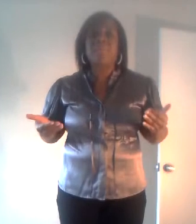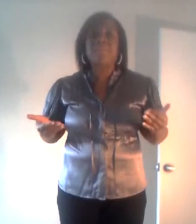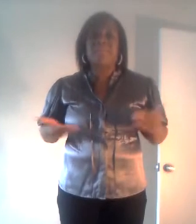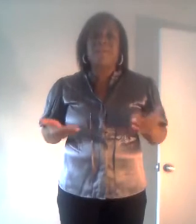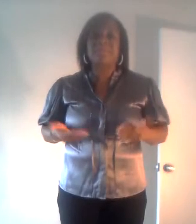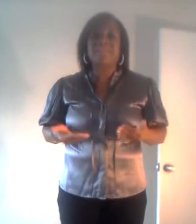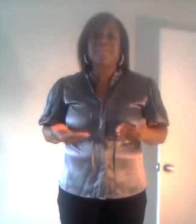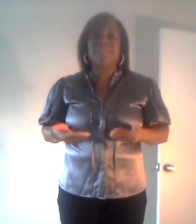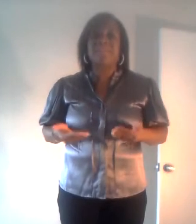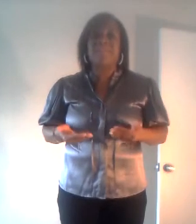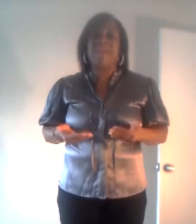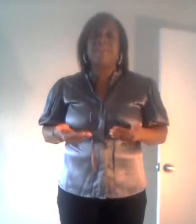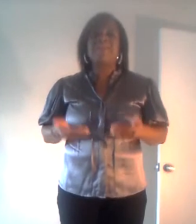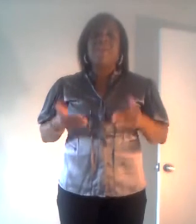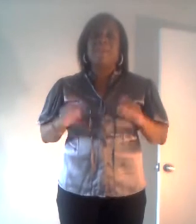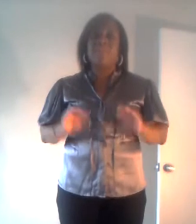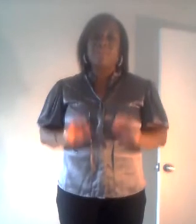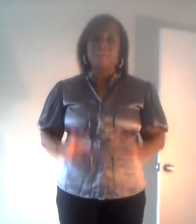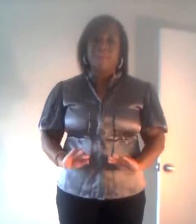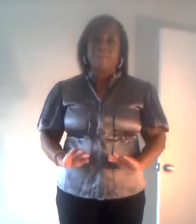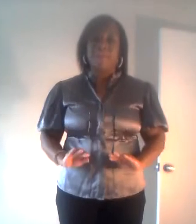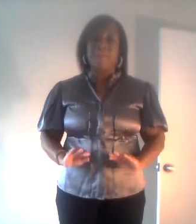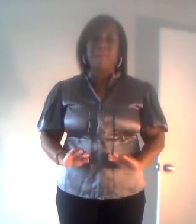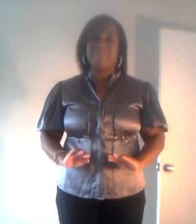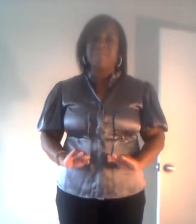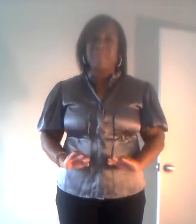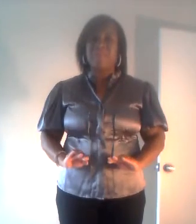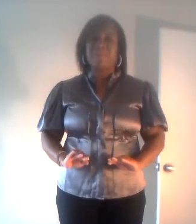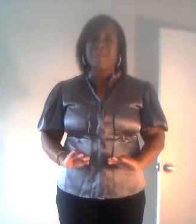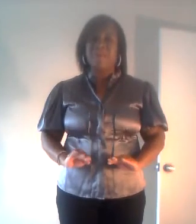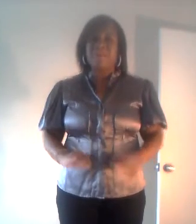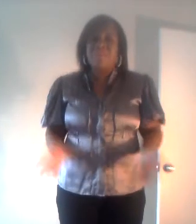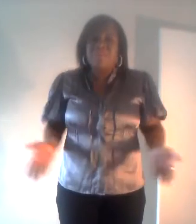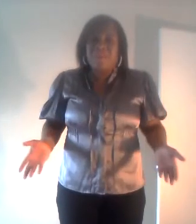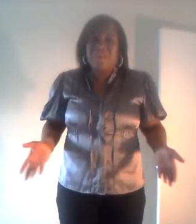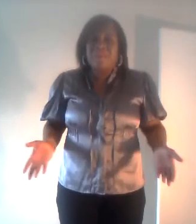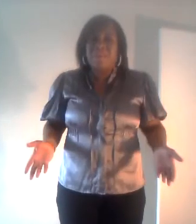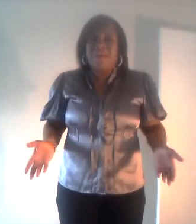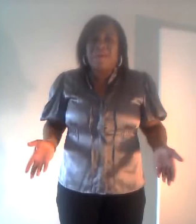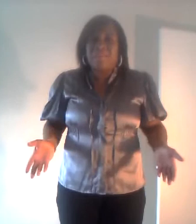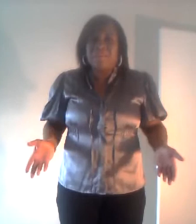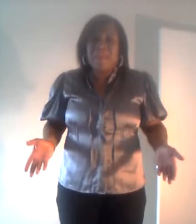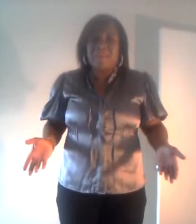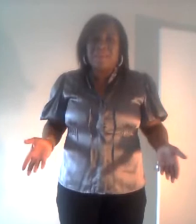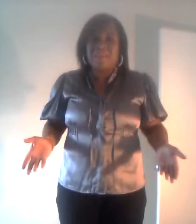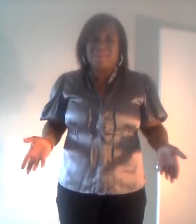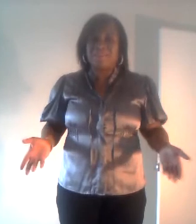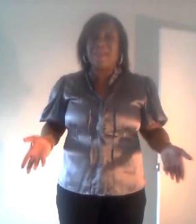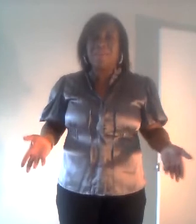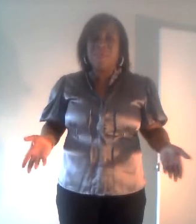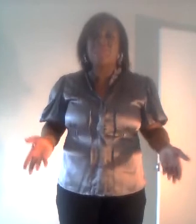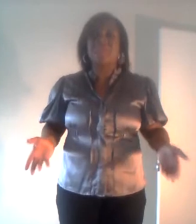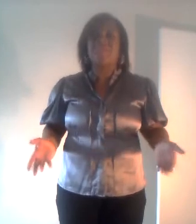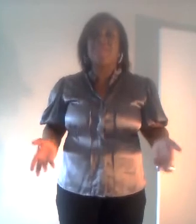If I'm just eating that and I want to take my calories down one day, where am I going to go? Like, there's not much to take